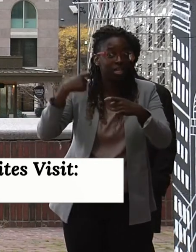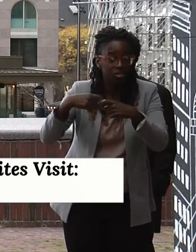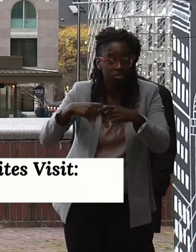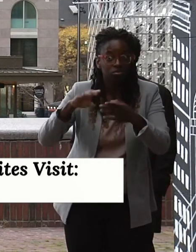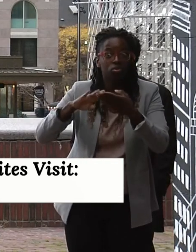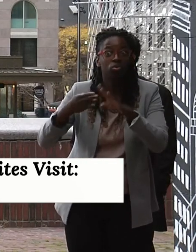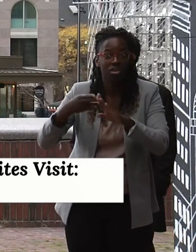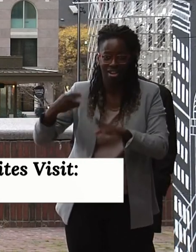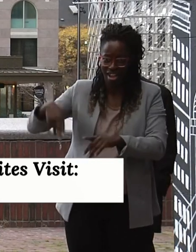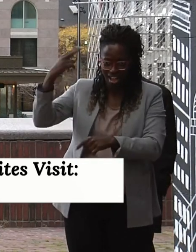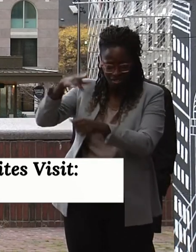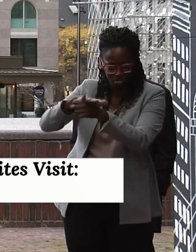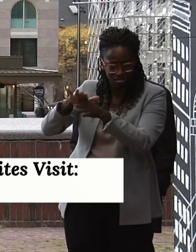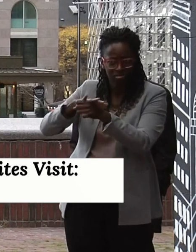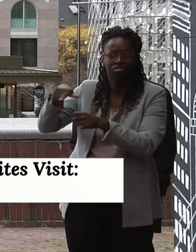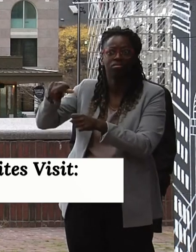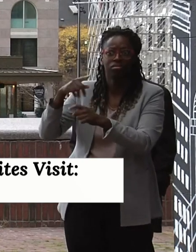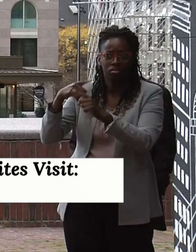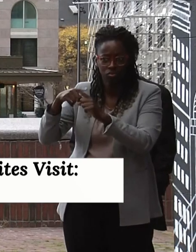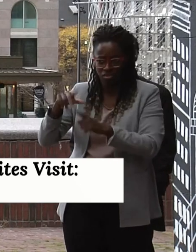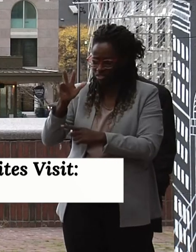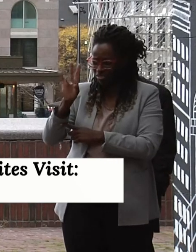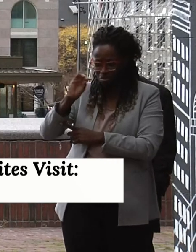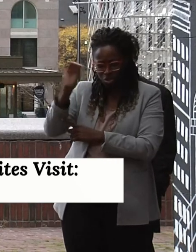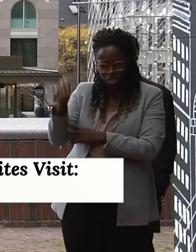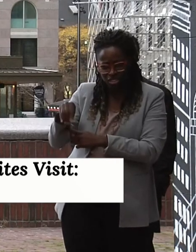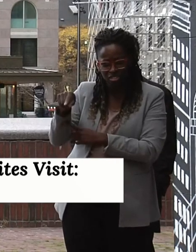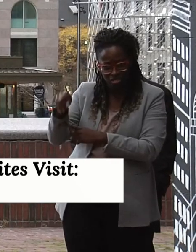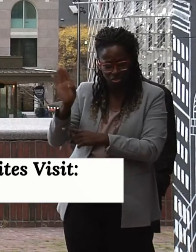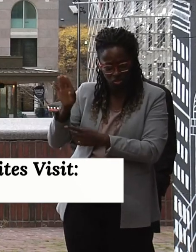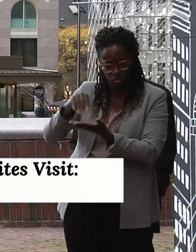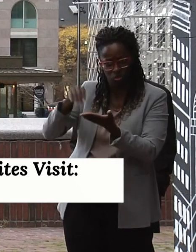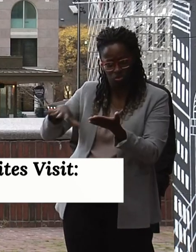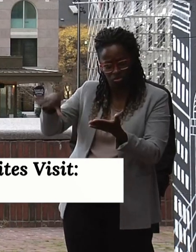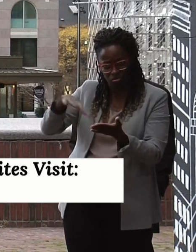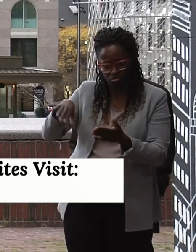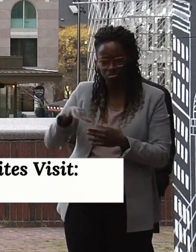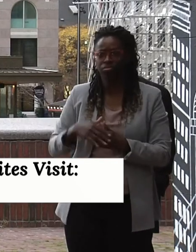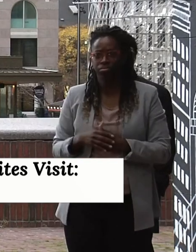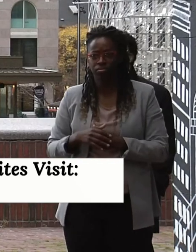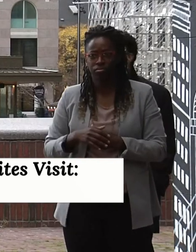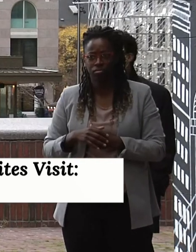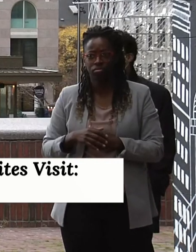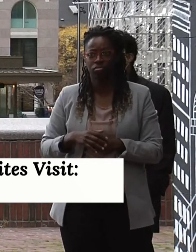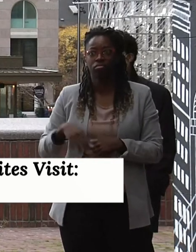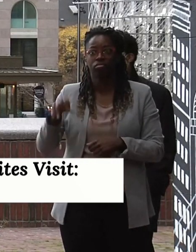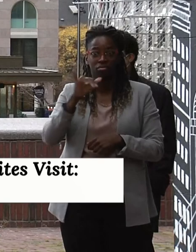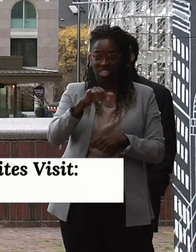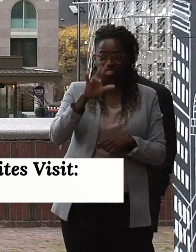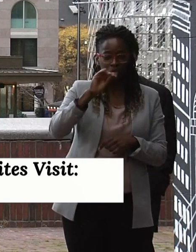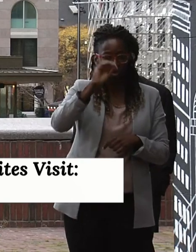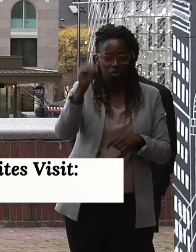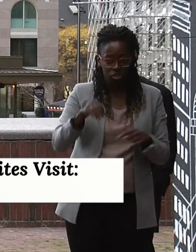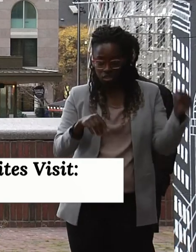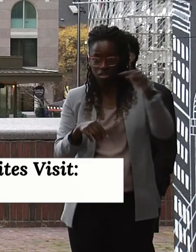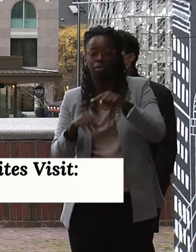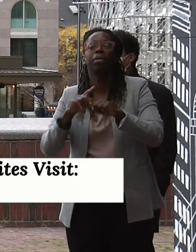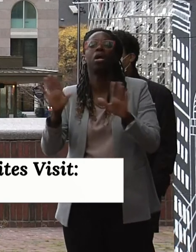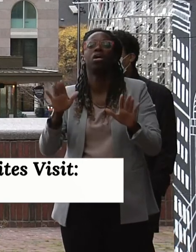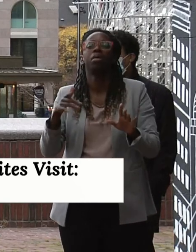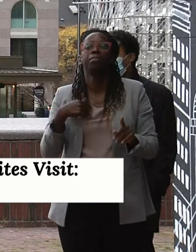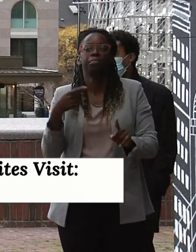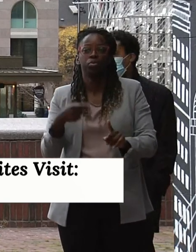about 37-38% of our Boston students in school. So right now it wouldn't be the right time for us to do in person in Boston. I'd love to get our kids